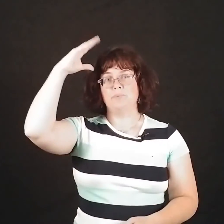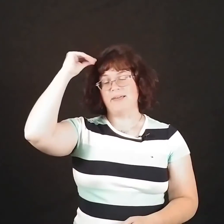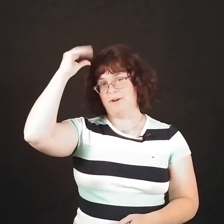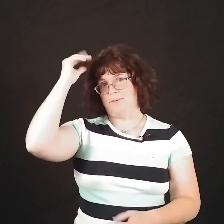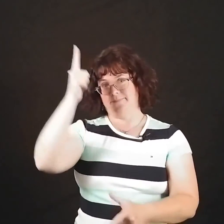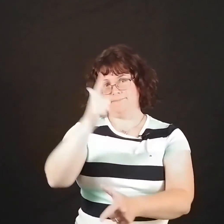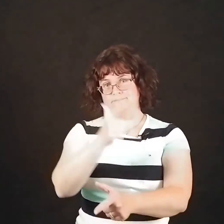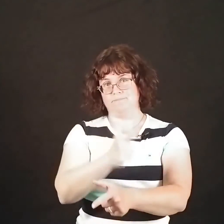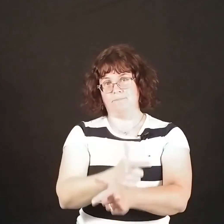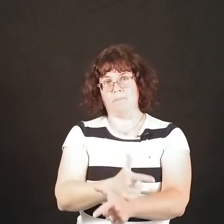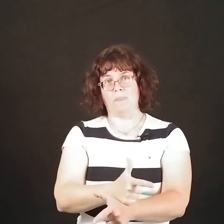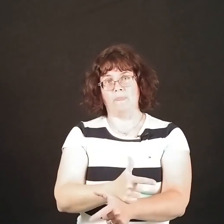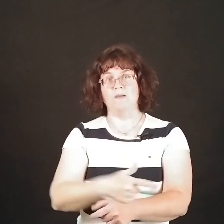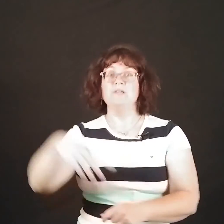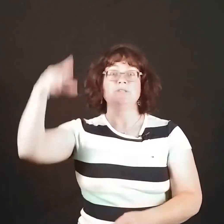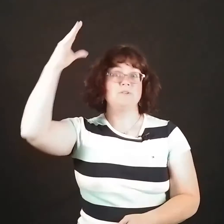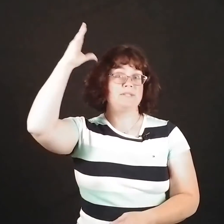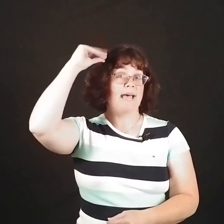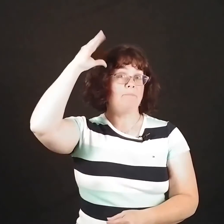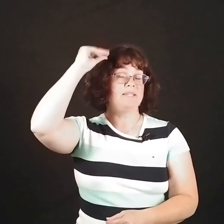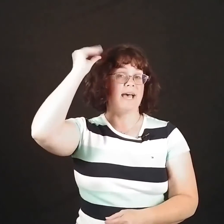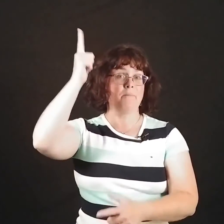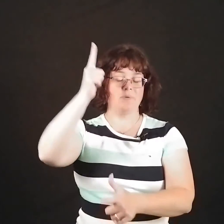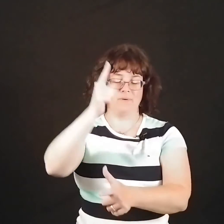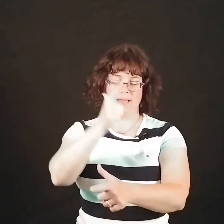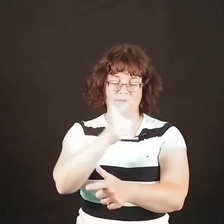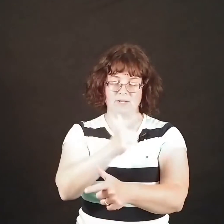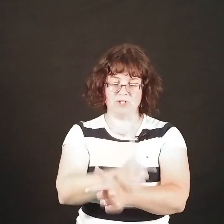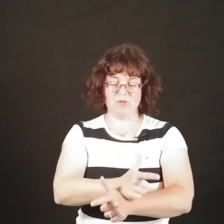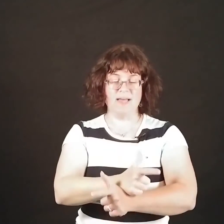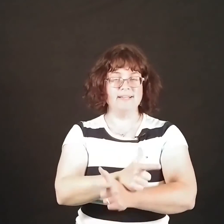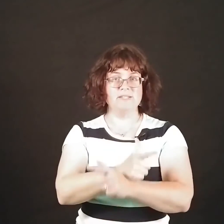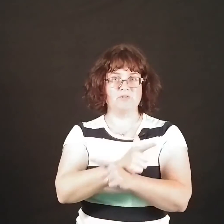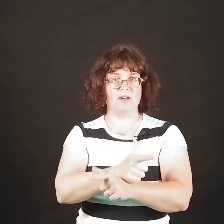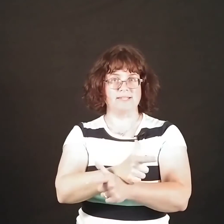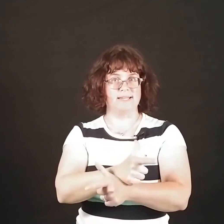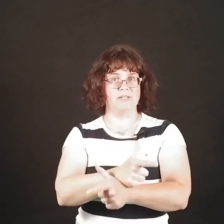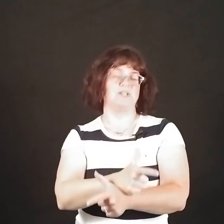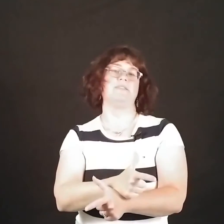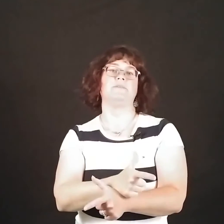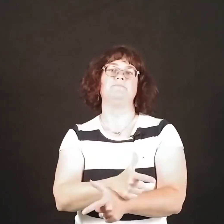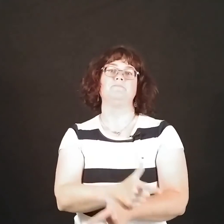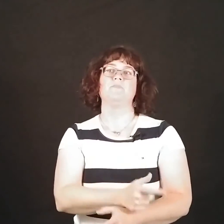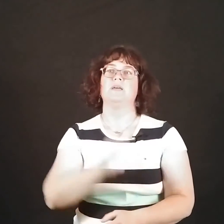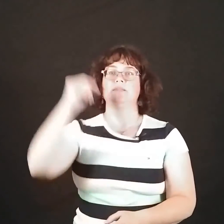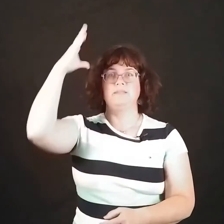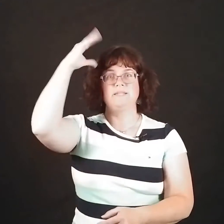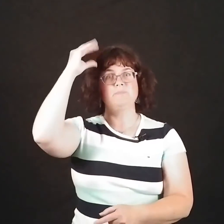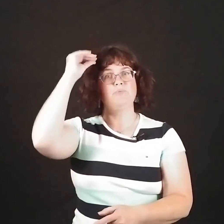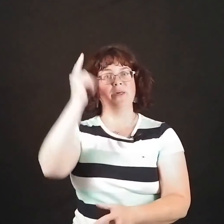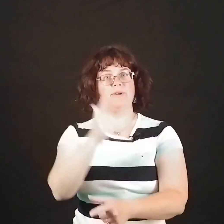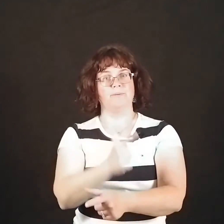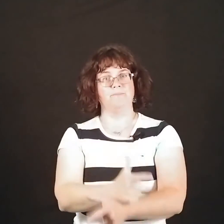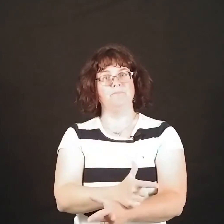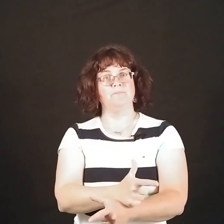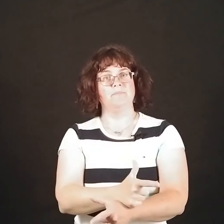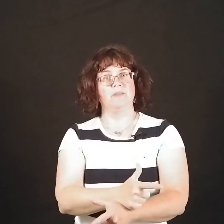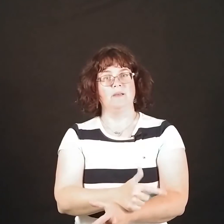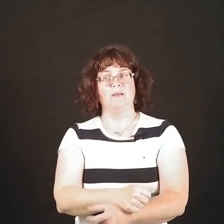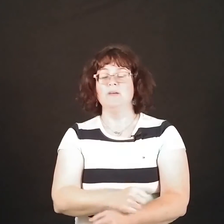Brother. So tap, tap, and then two L's crossing each other. This is brother.